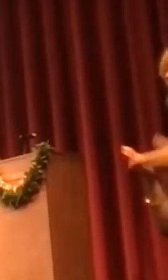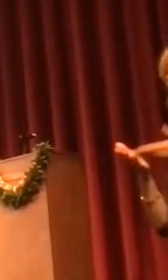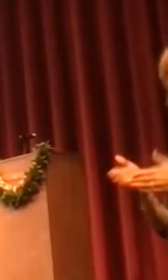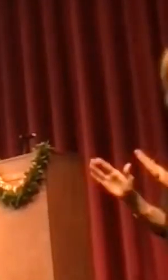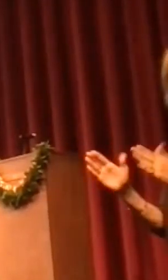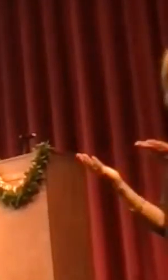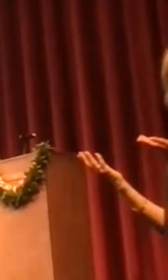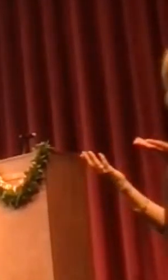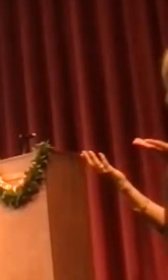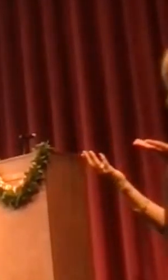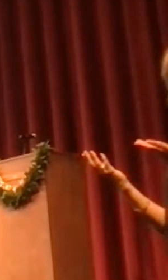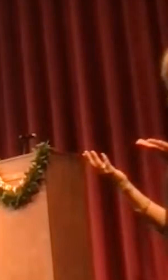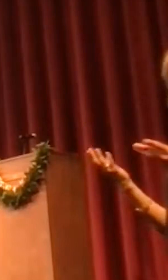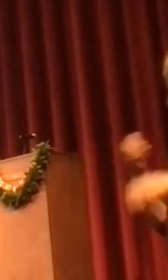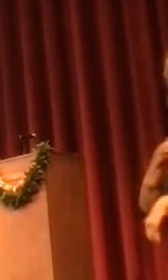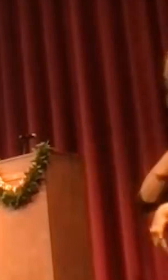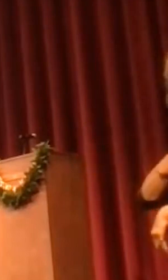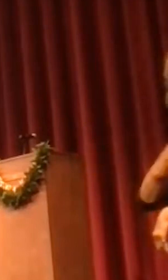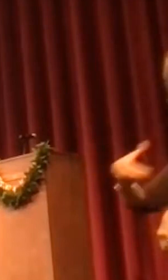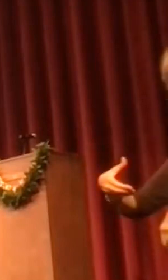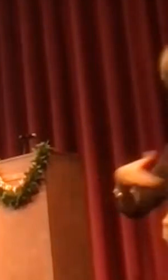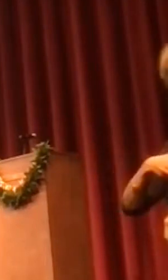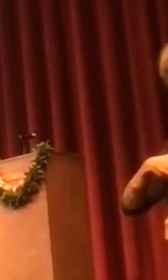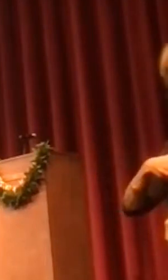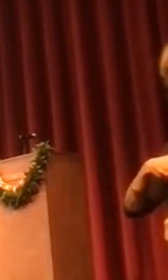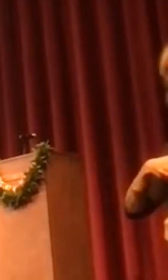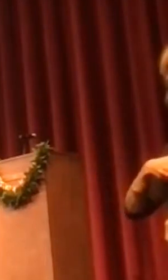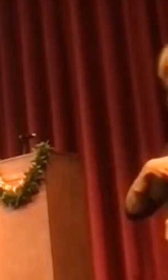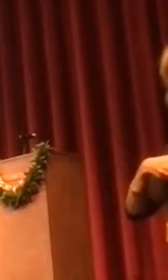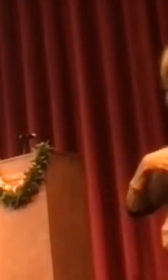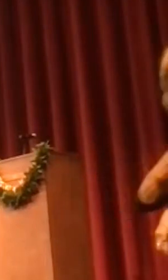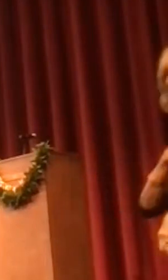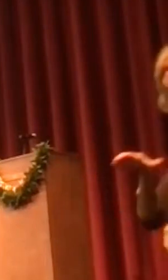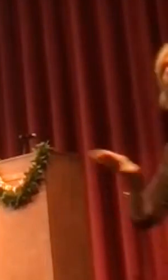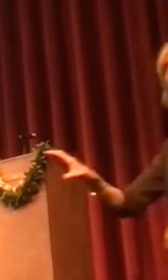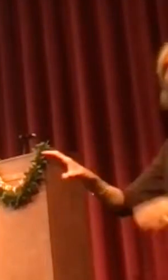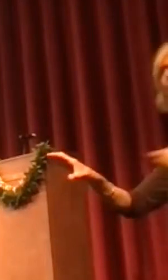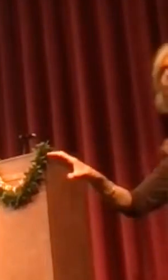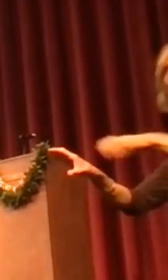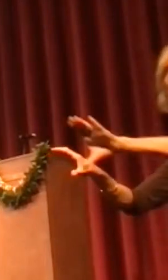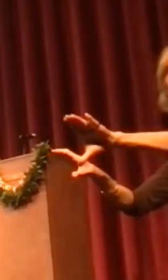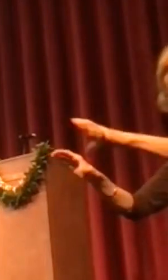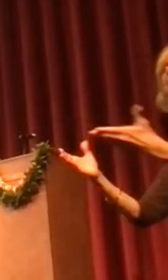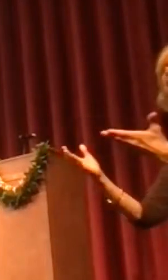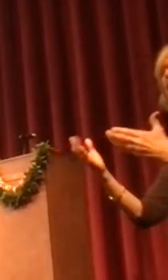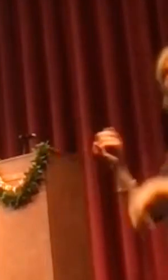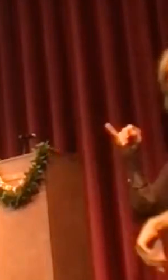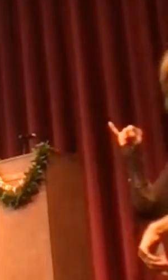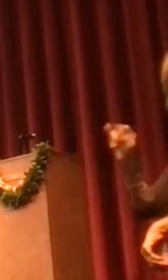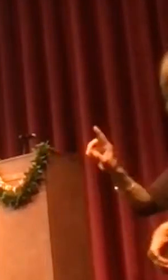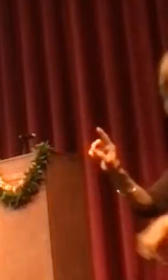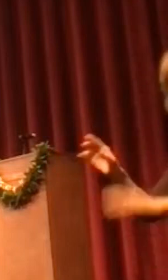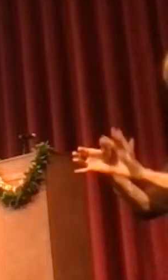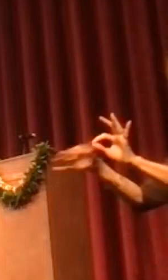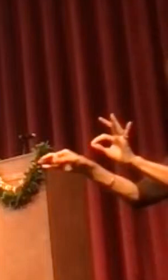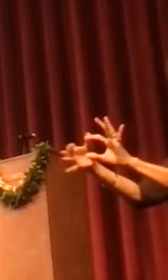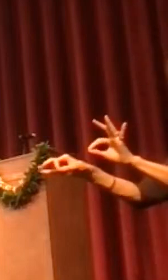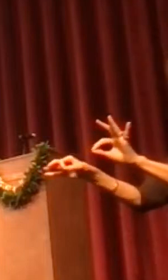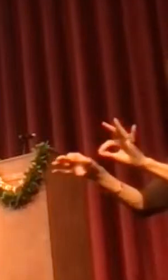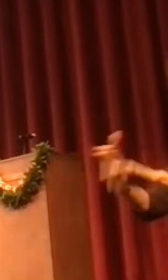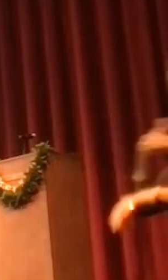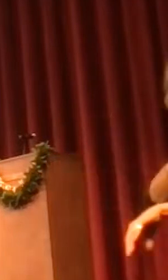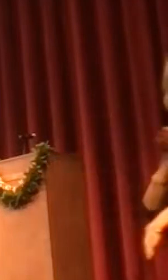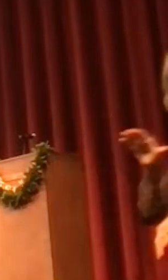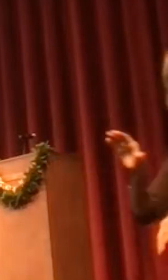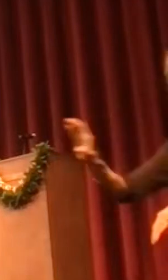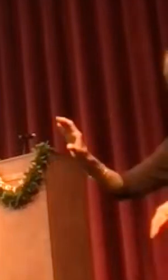that empowers us, right? It empowers our identity. It empowers our language. It